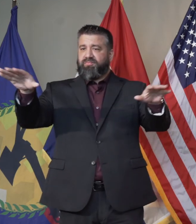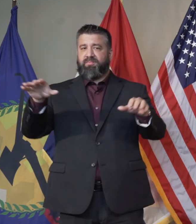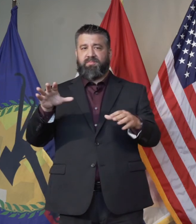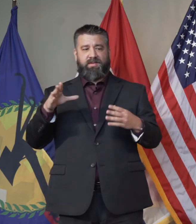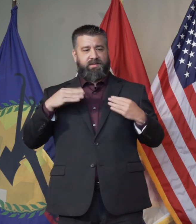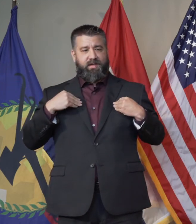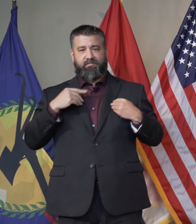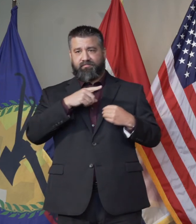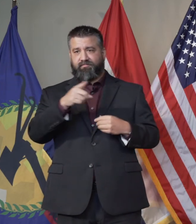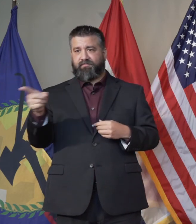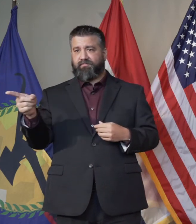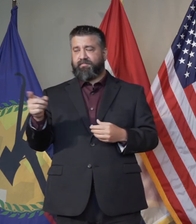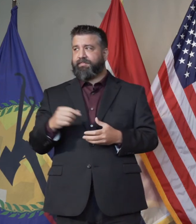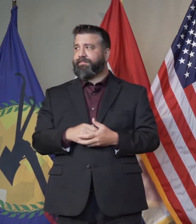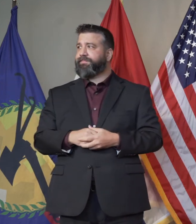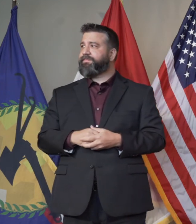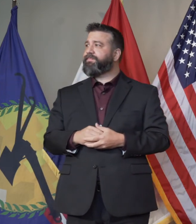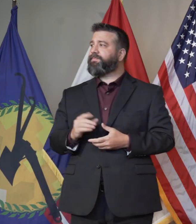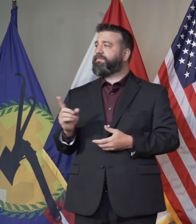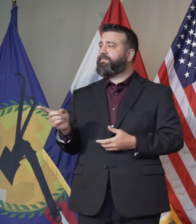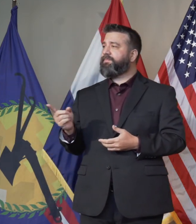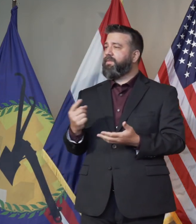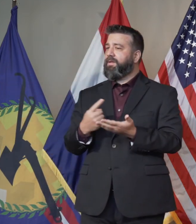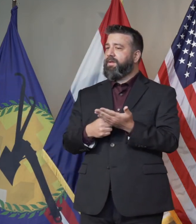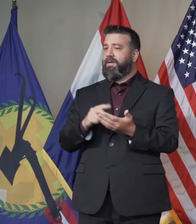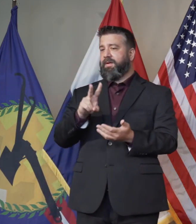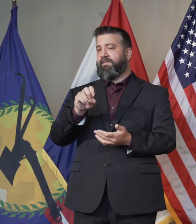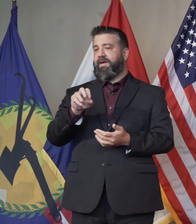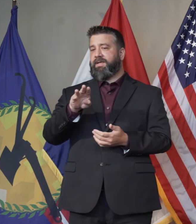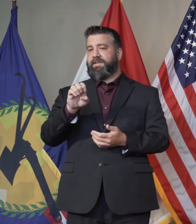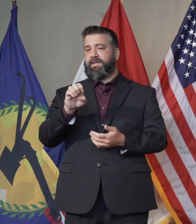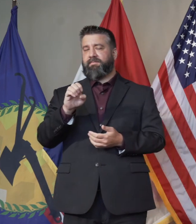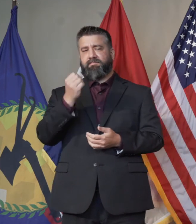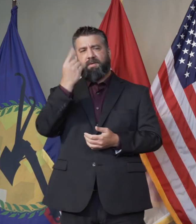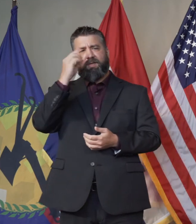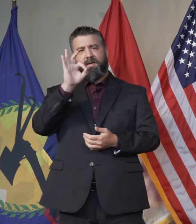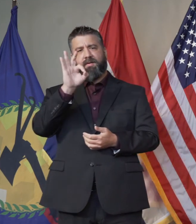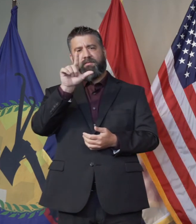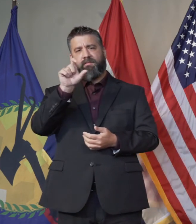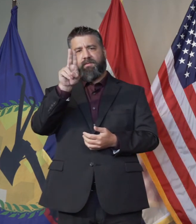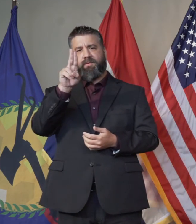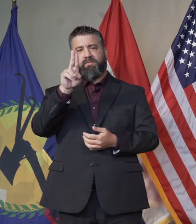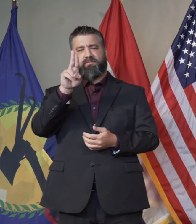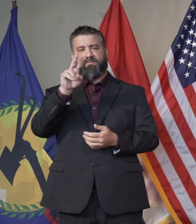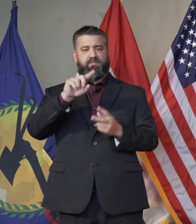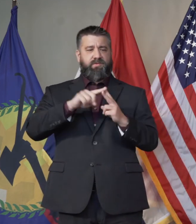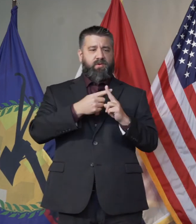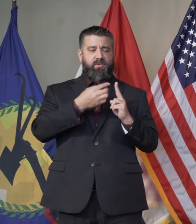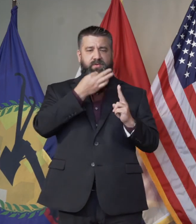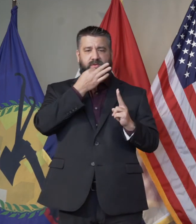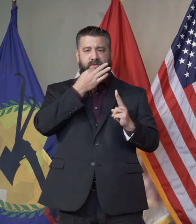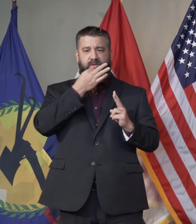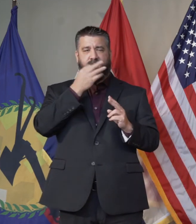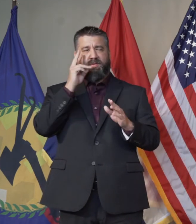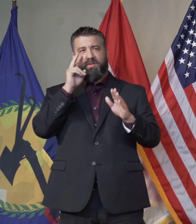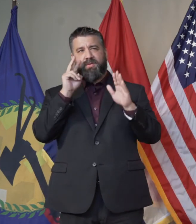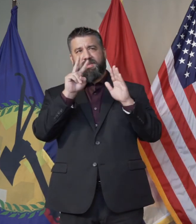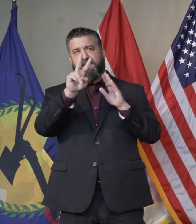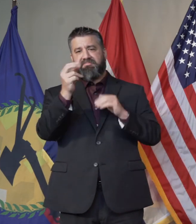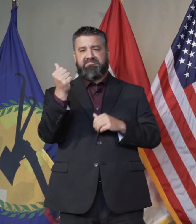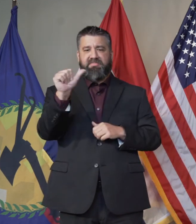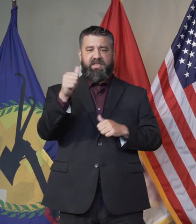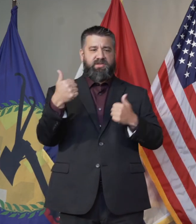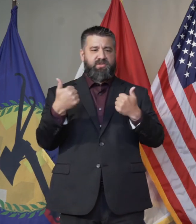other side of this. Speaking of vaccines, with the flu season approaching, do you foresee any issues or